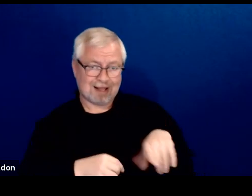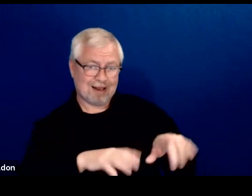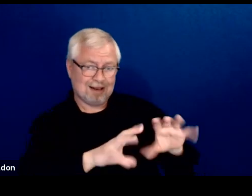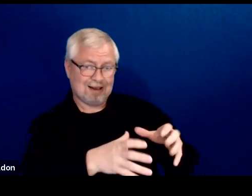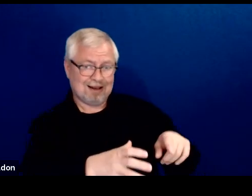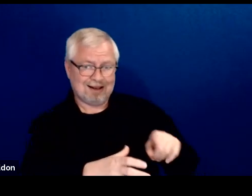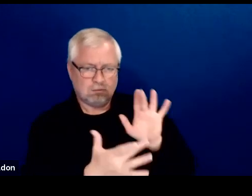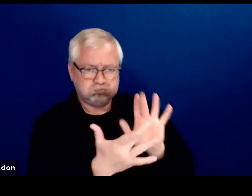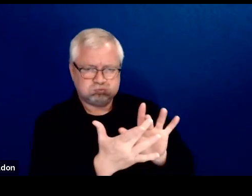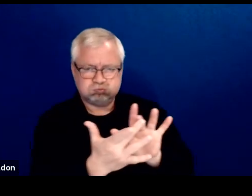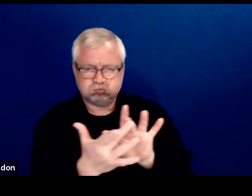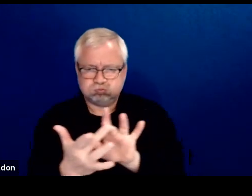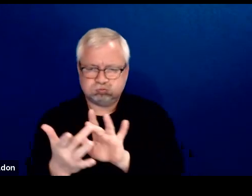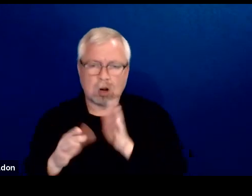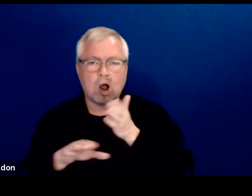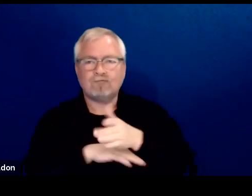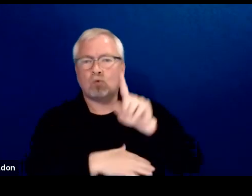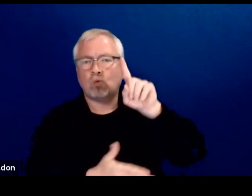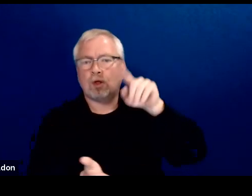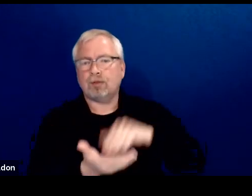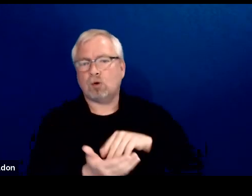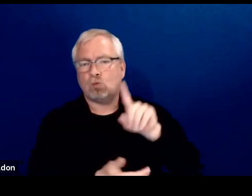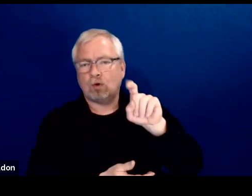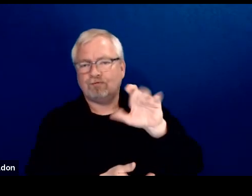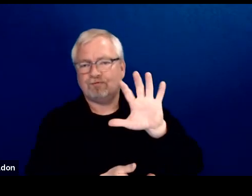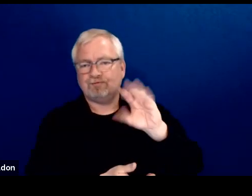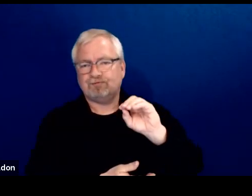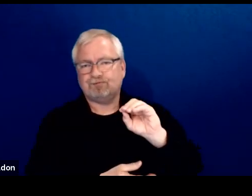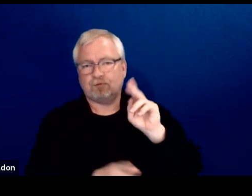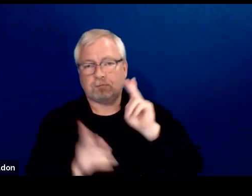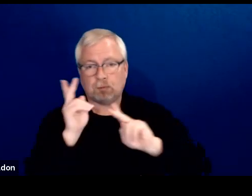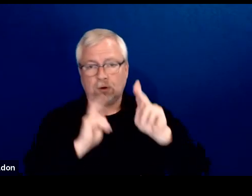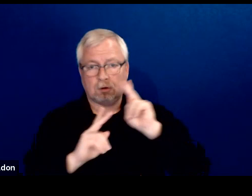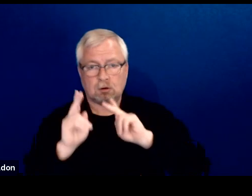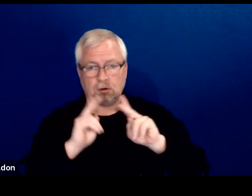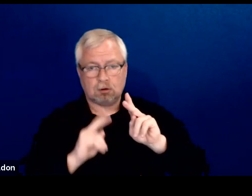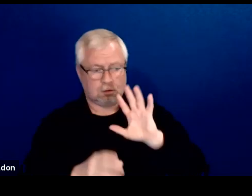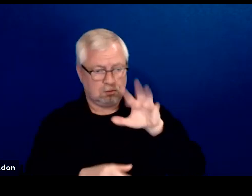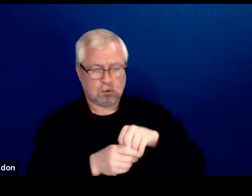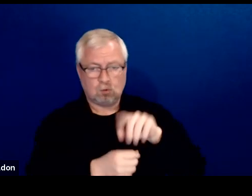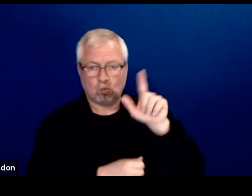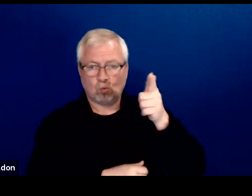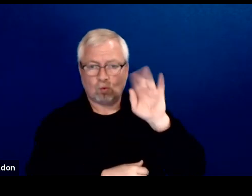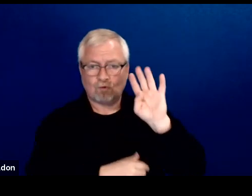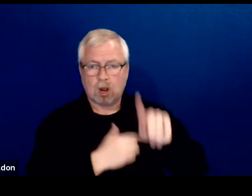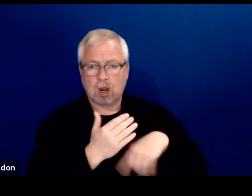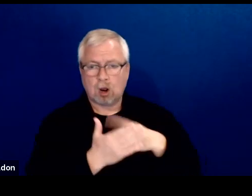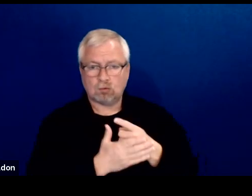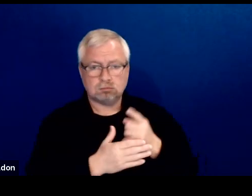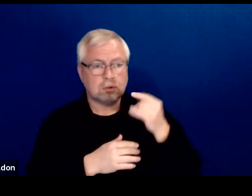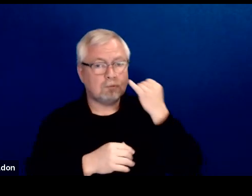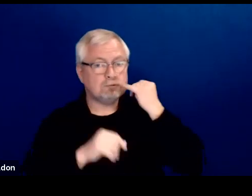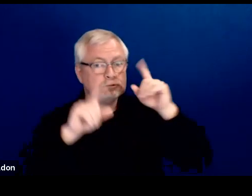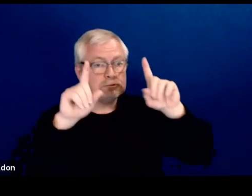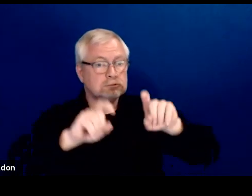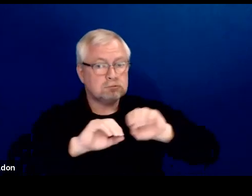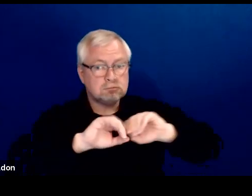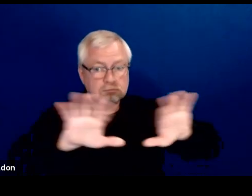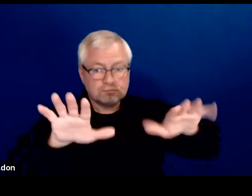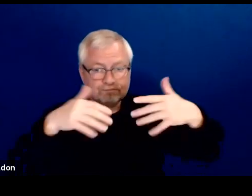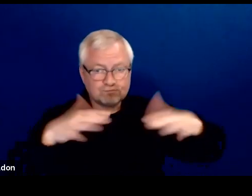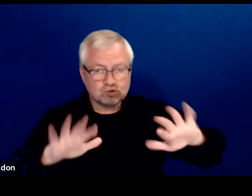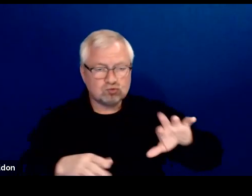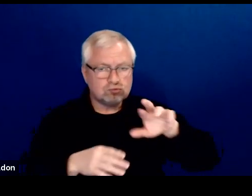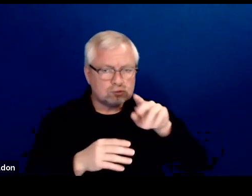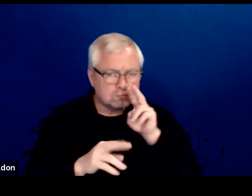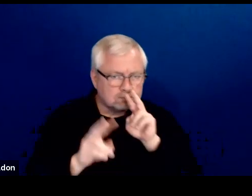within 24 hours of getting their lab results back to interview them. These are tough calls to do, since